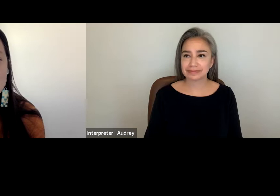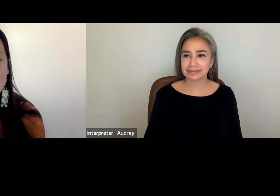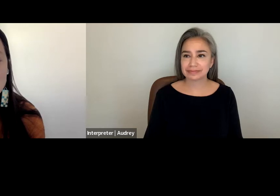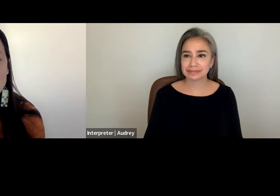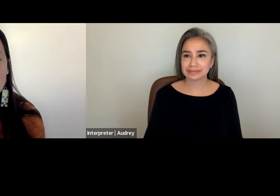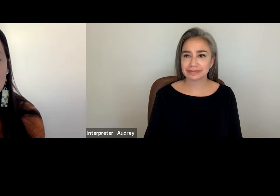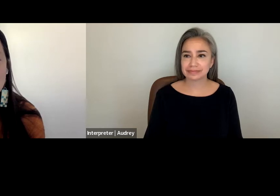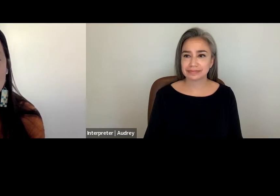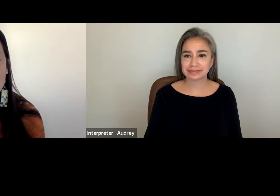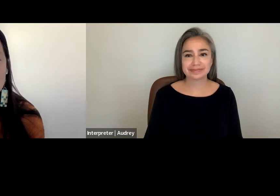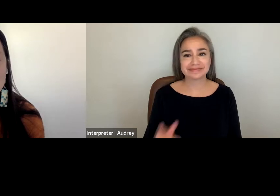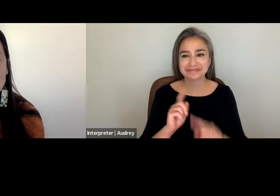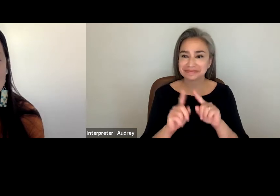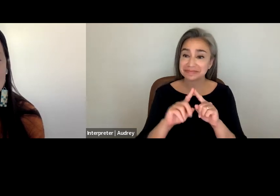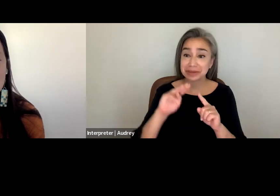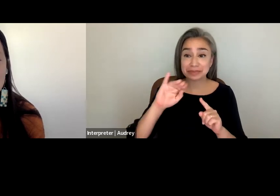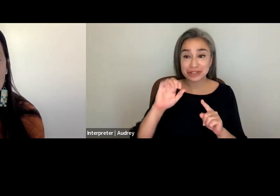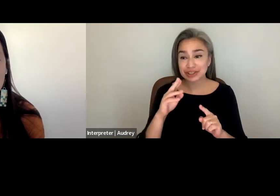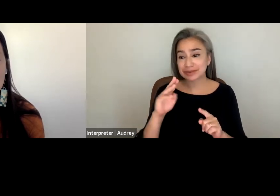Minneapolis, North Carolina,